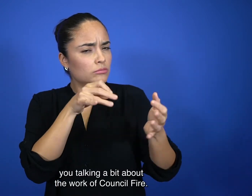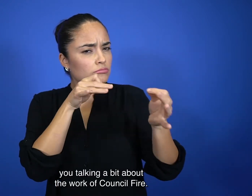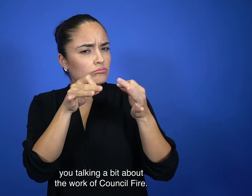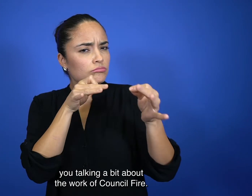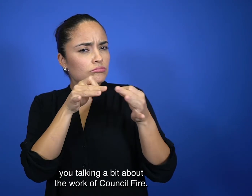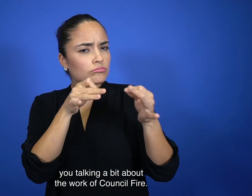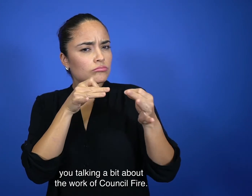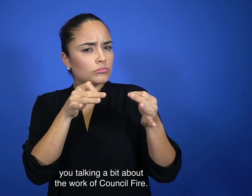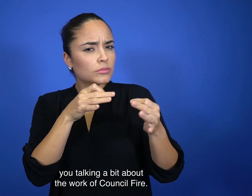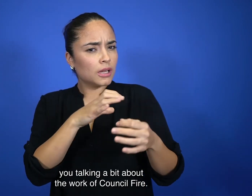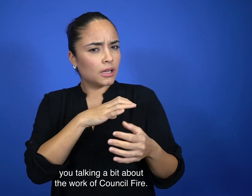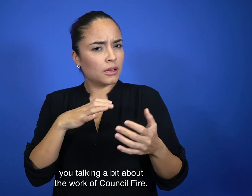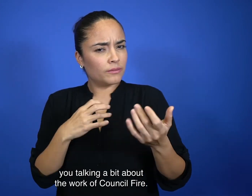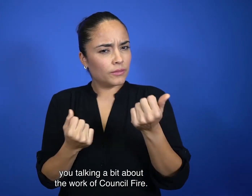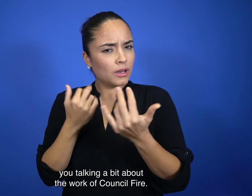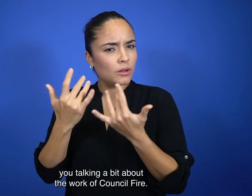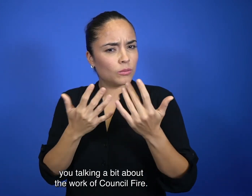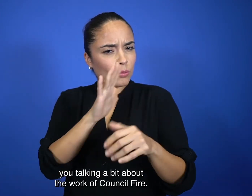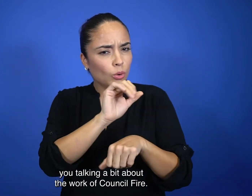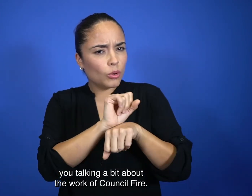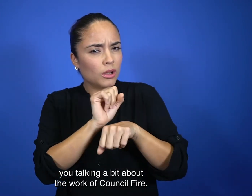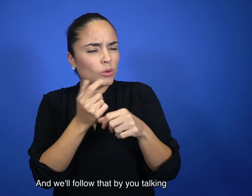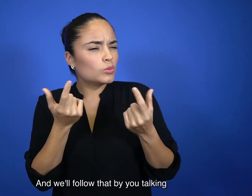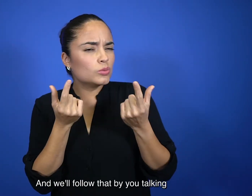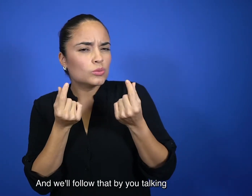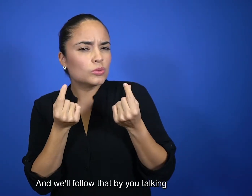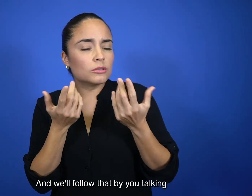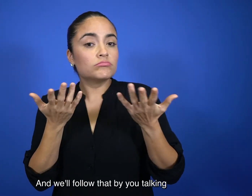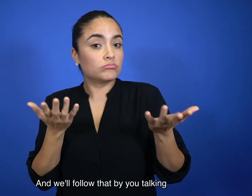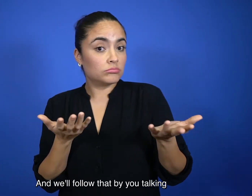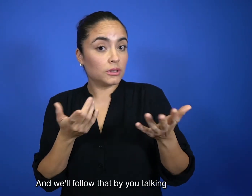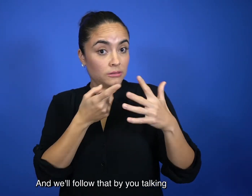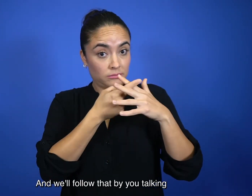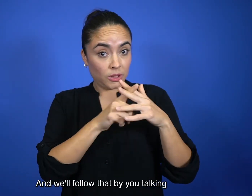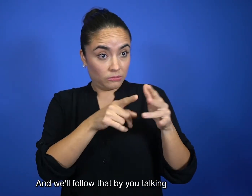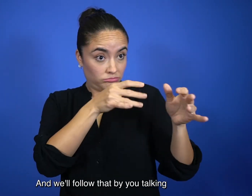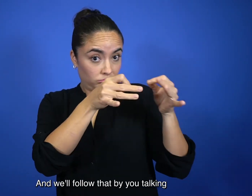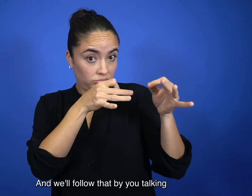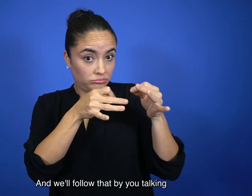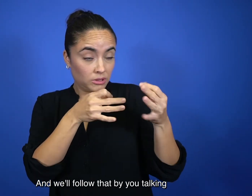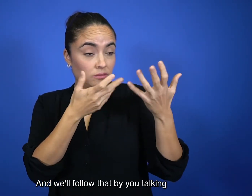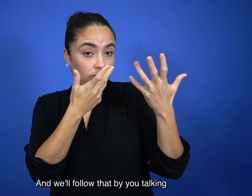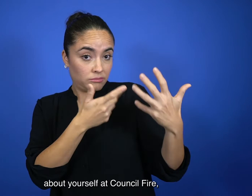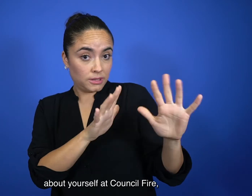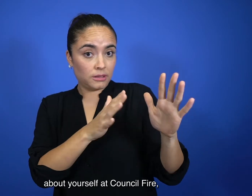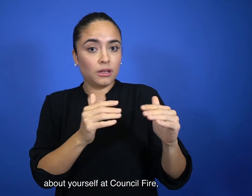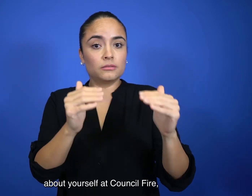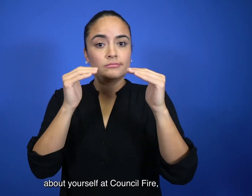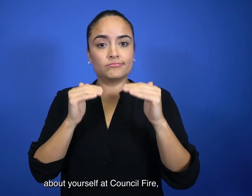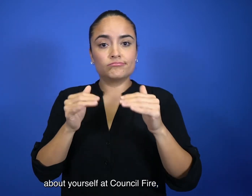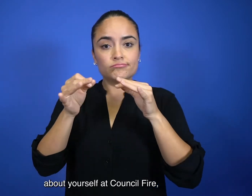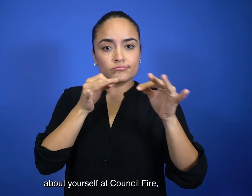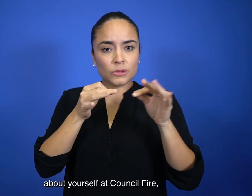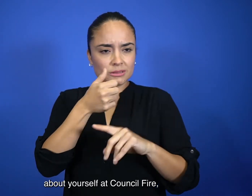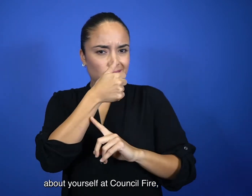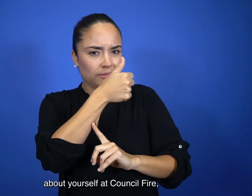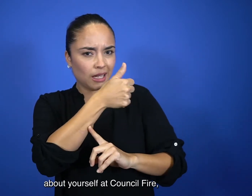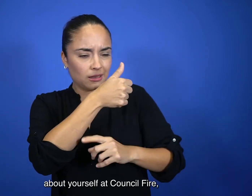about the work of Council Fire, and we'll follow that by you talking about yourself at Council Fire,